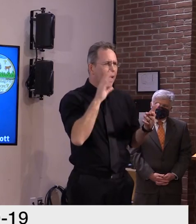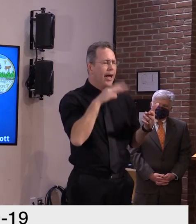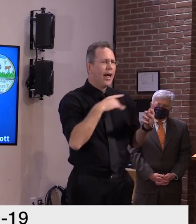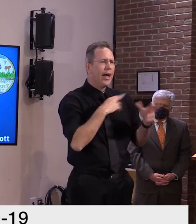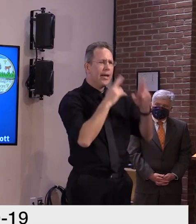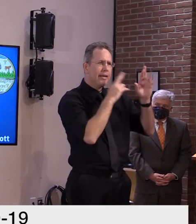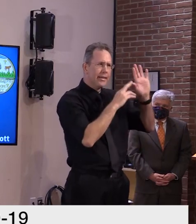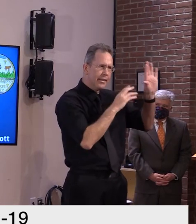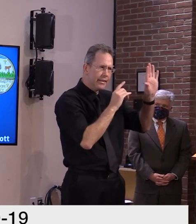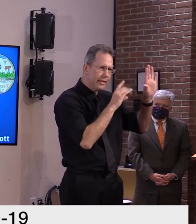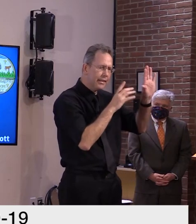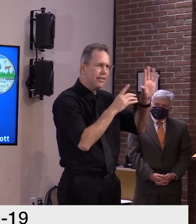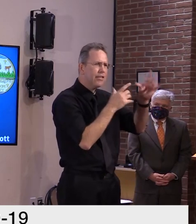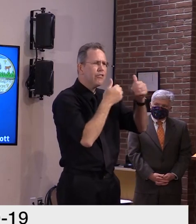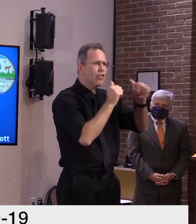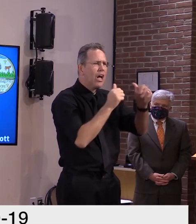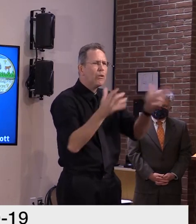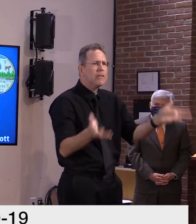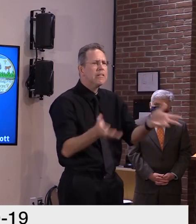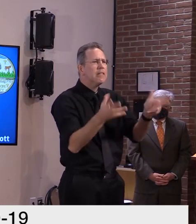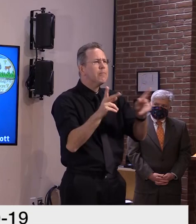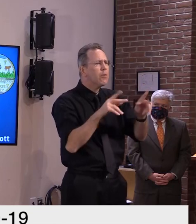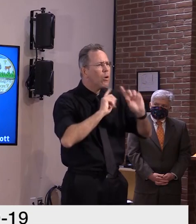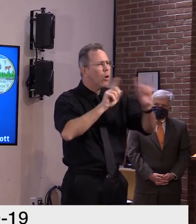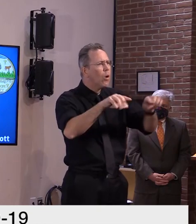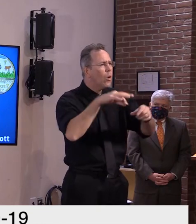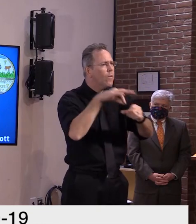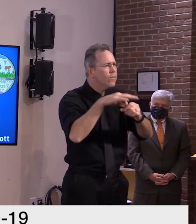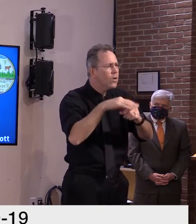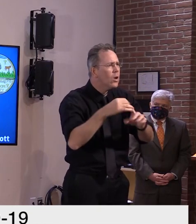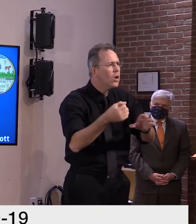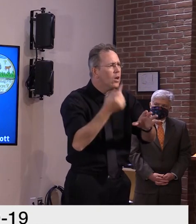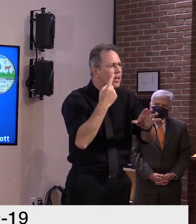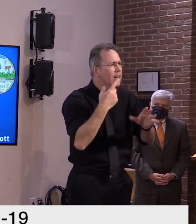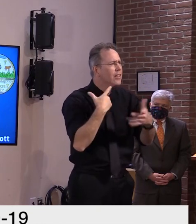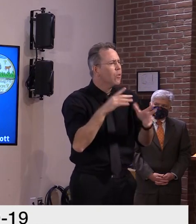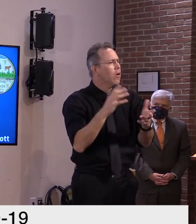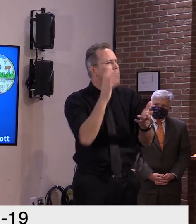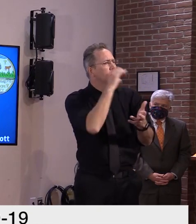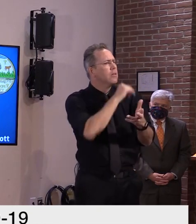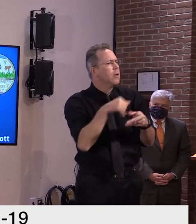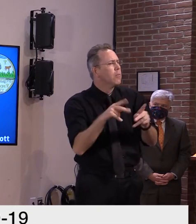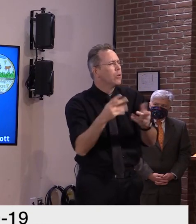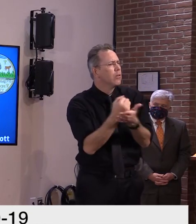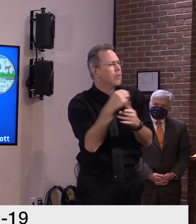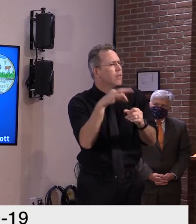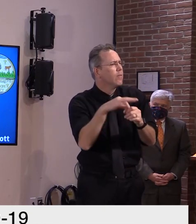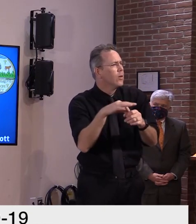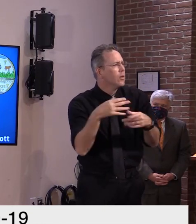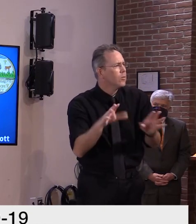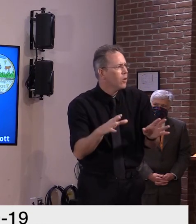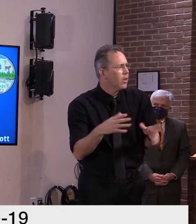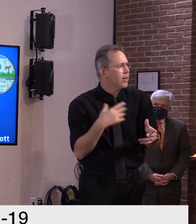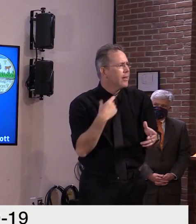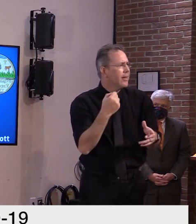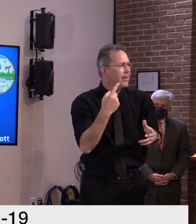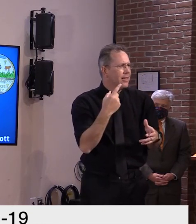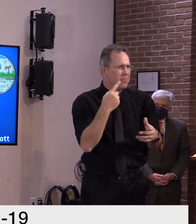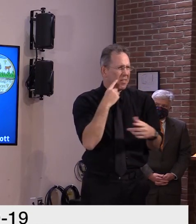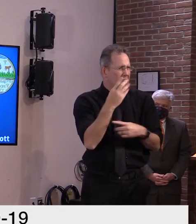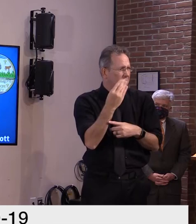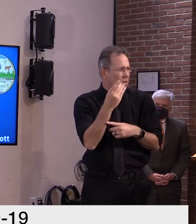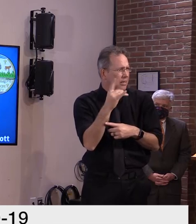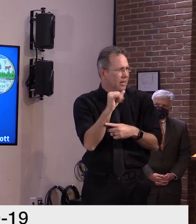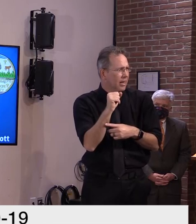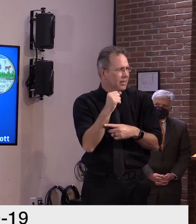avail themselves of the opportunity to vote if they didn't remove themselves from quarantine to do that. So what